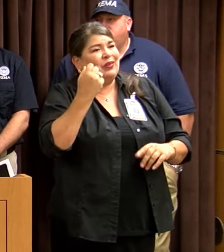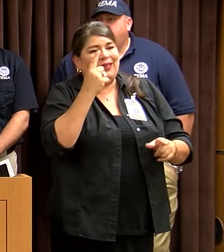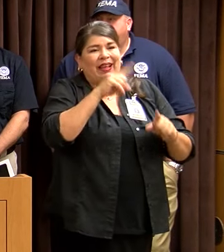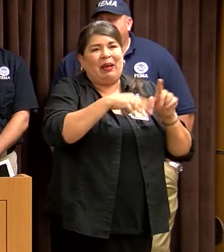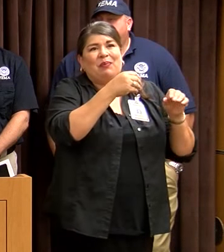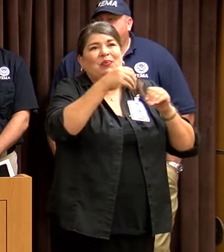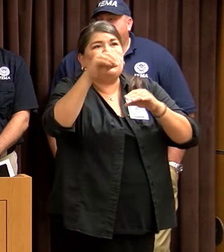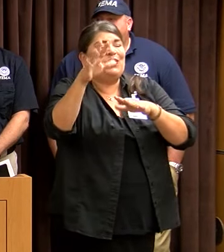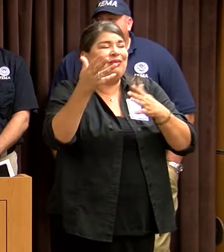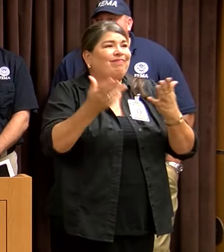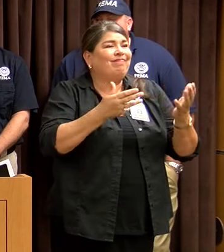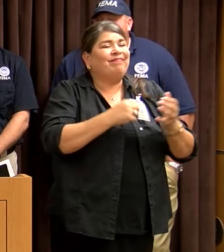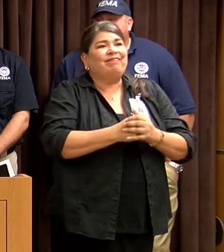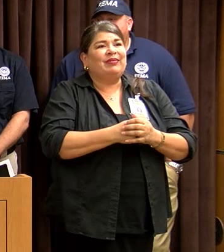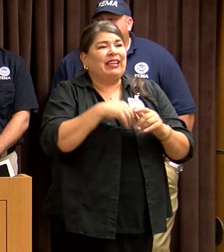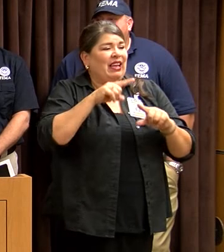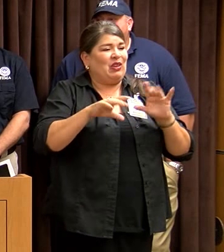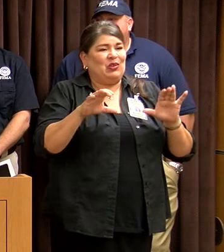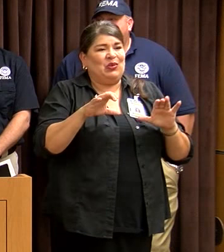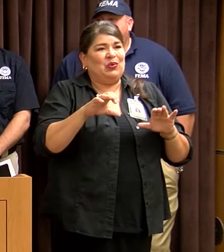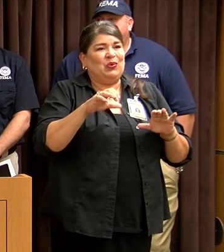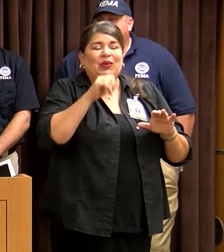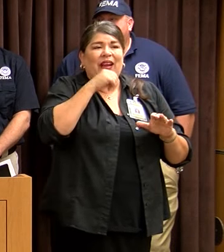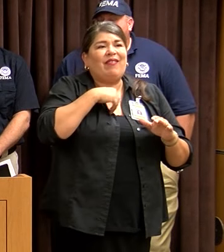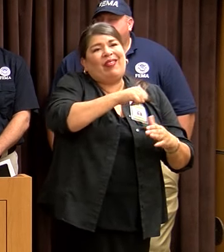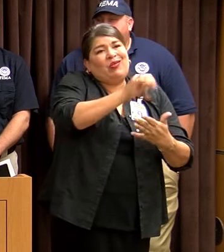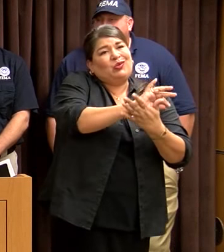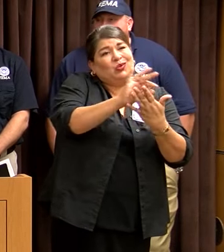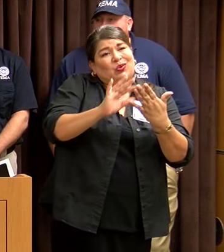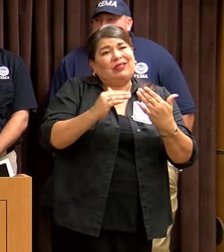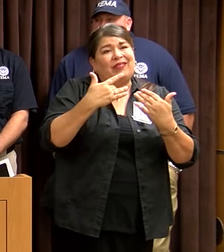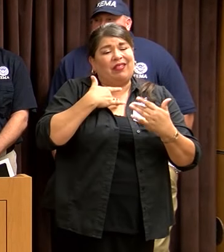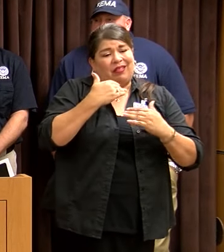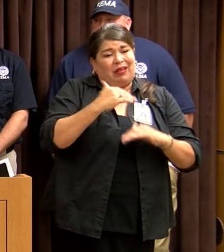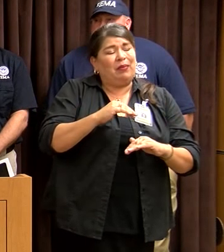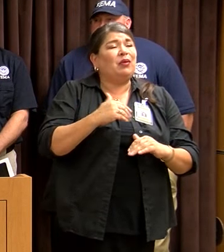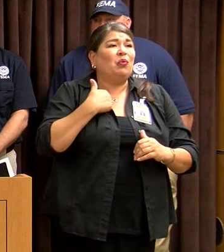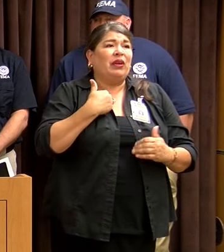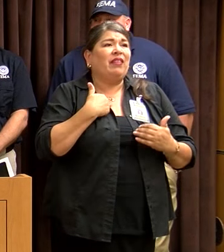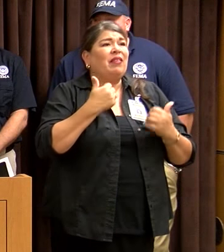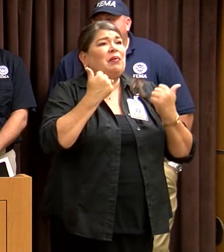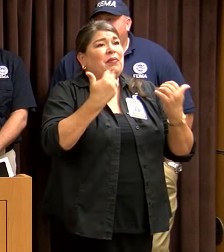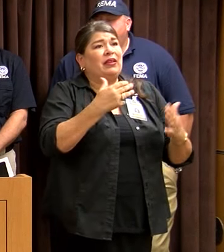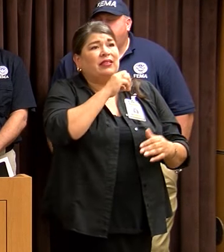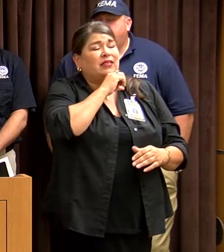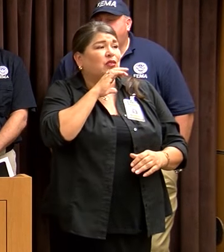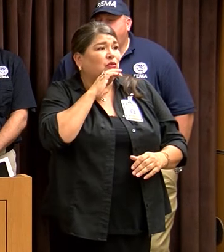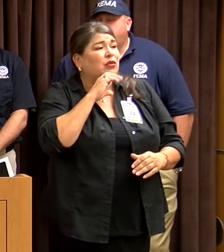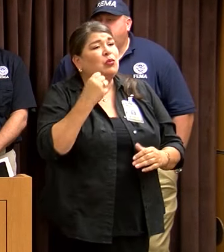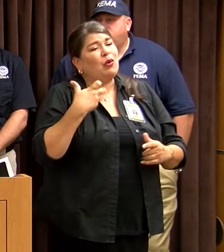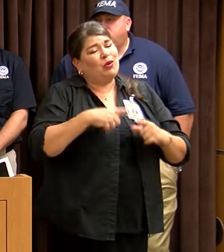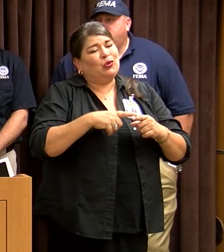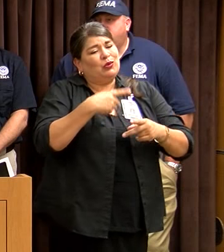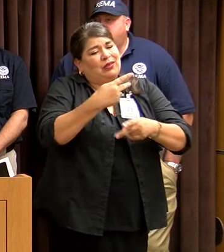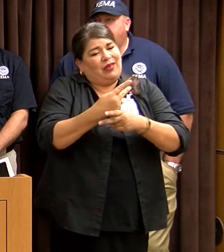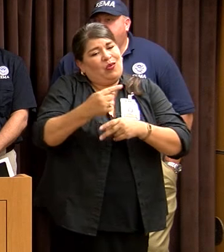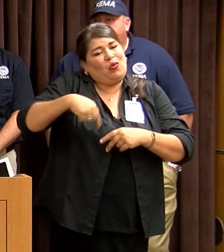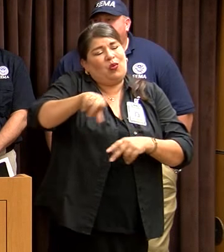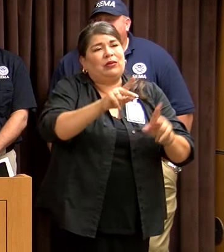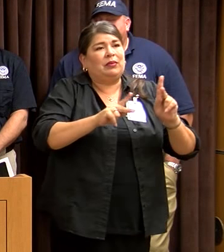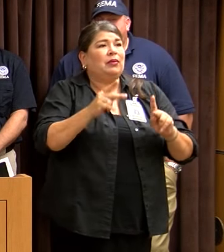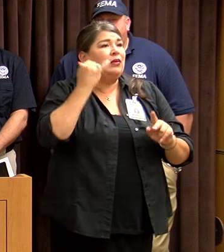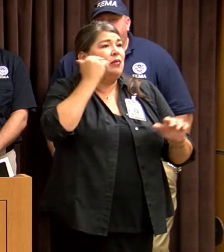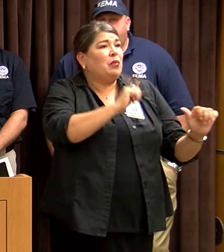and you can't do anything else. And we had a bunch of them. So we want to take care of those folks if we can.